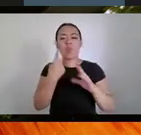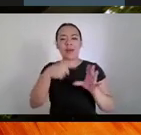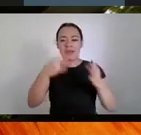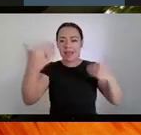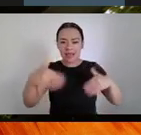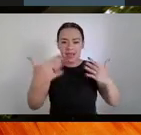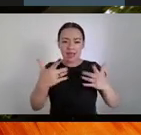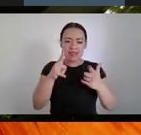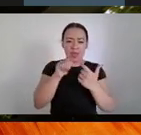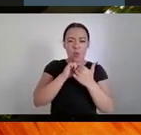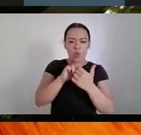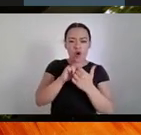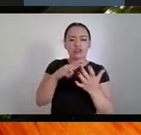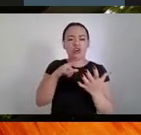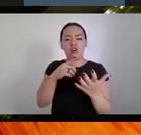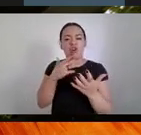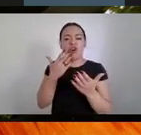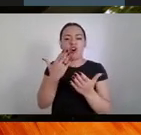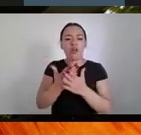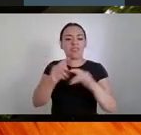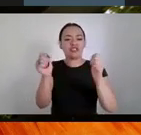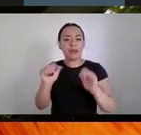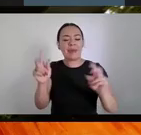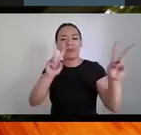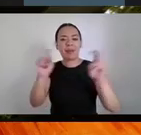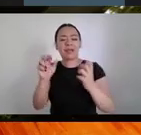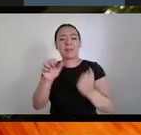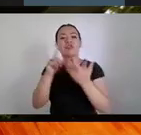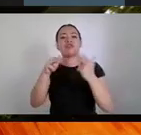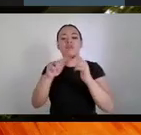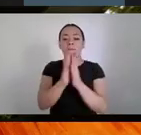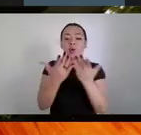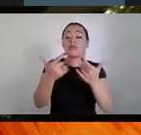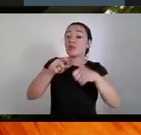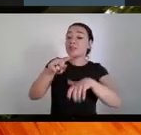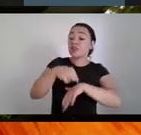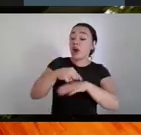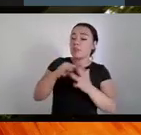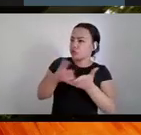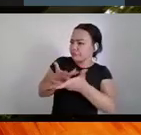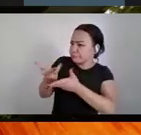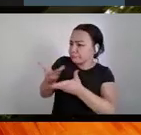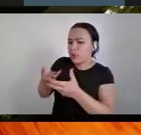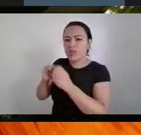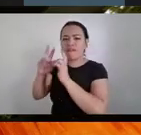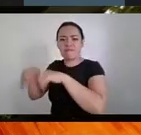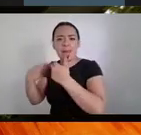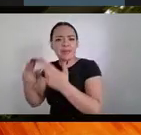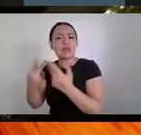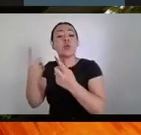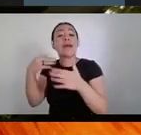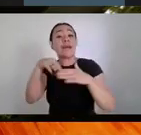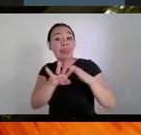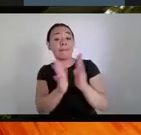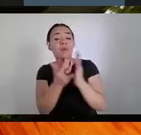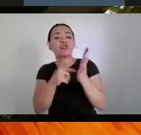and thematic approach of the book. Haneen also used this time to consult with family members who feature in the book to